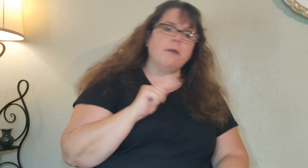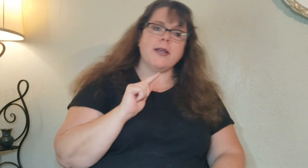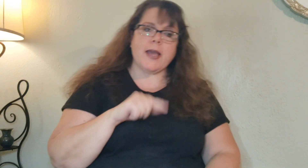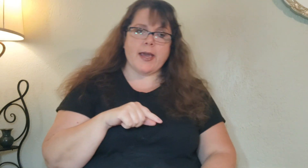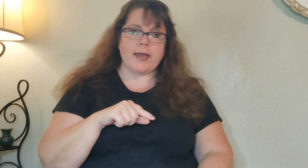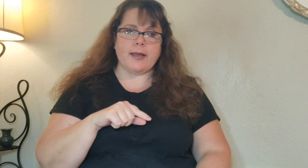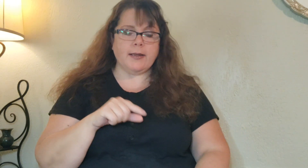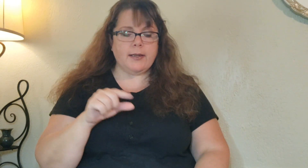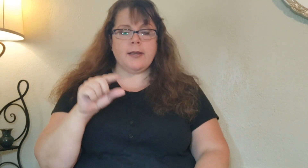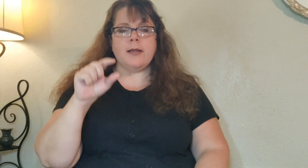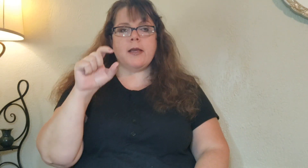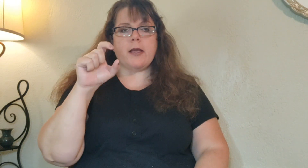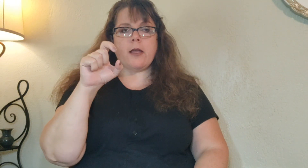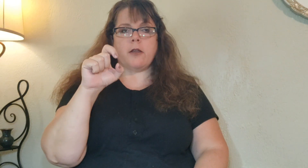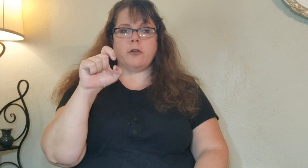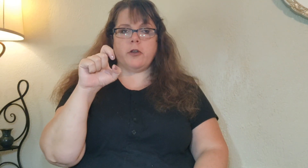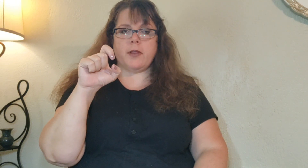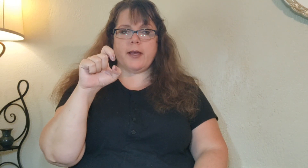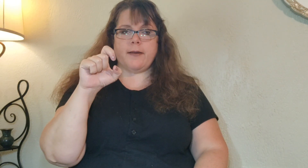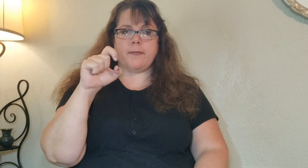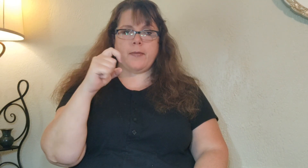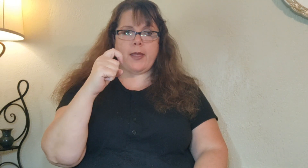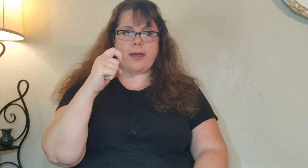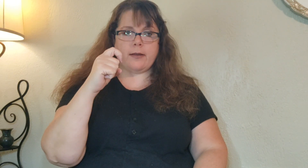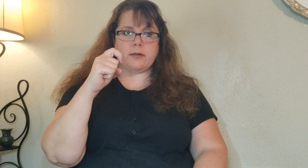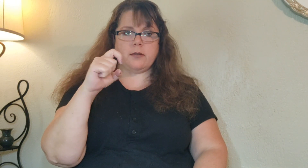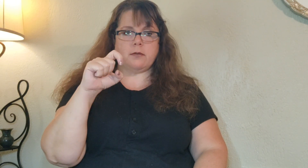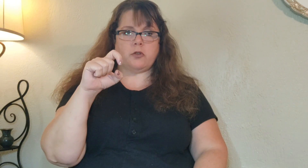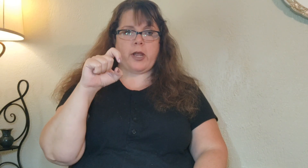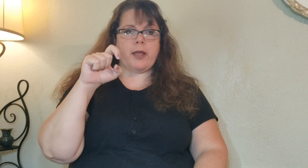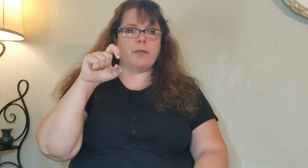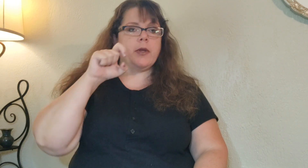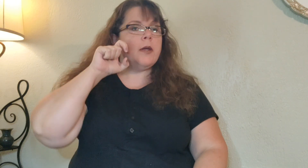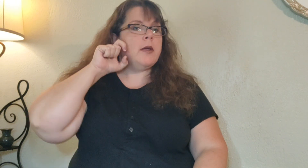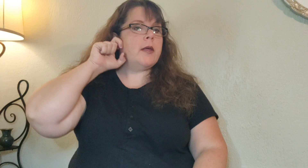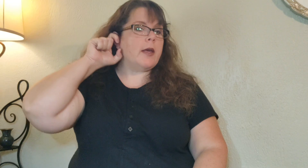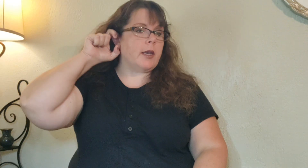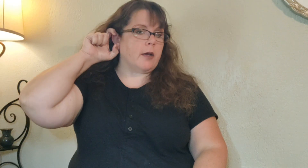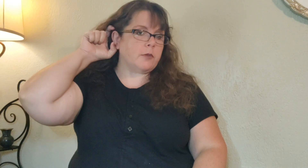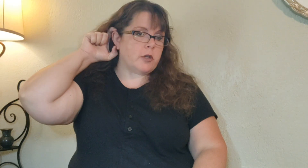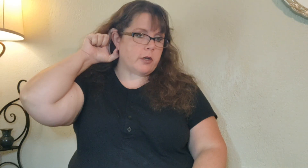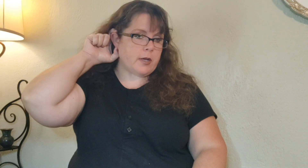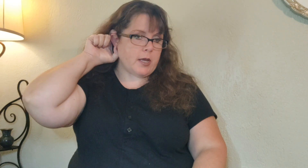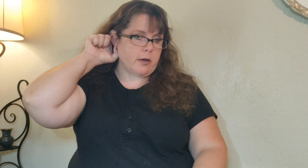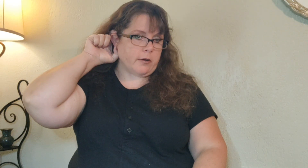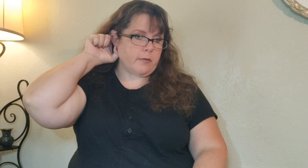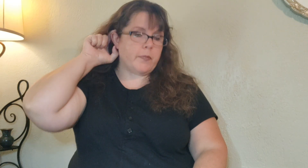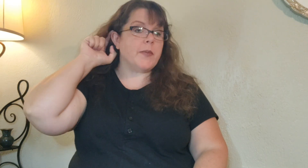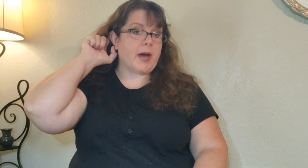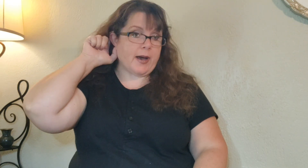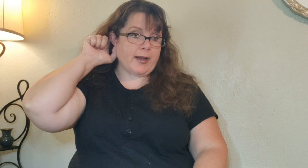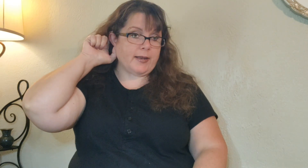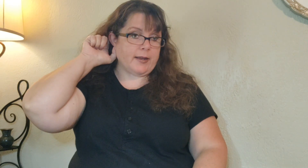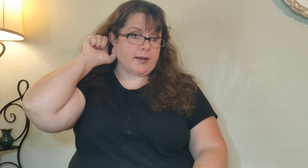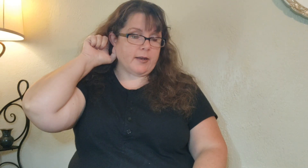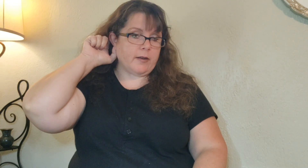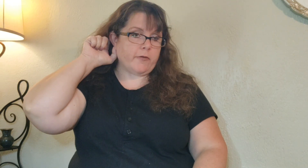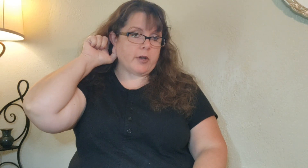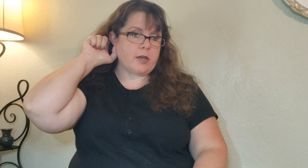hearing aid. And you do the X shape and up to your ear, but behind it for